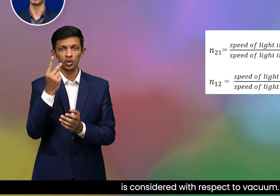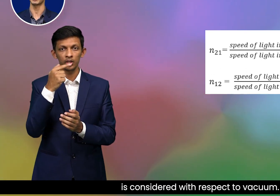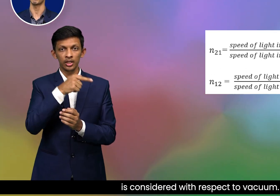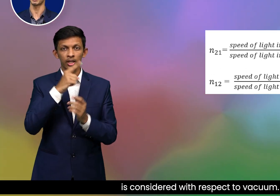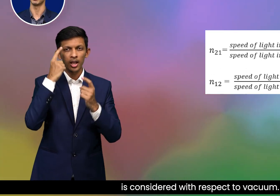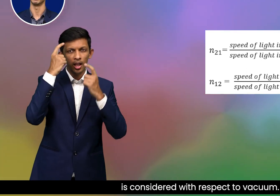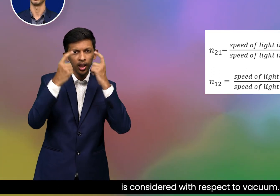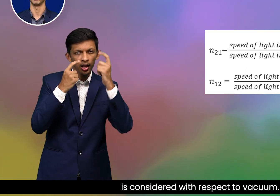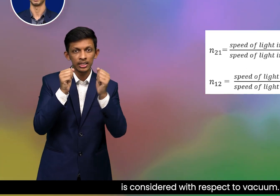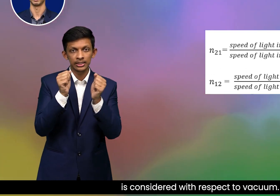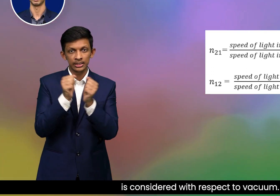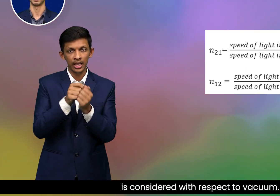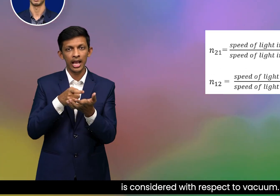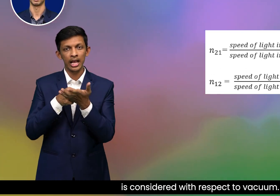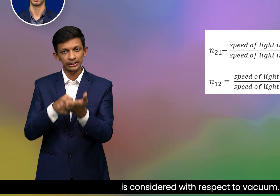with respect to vacuum.